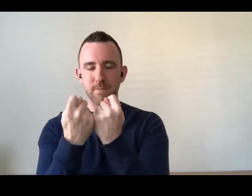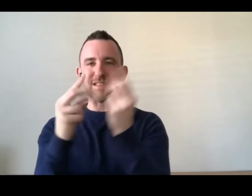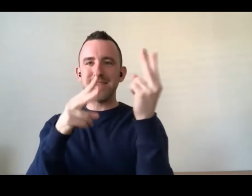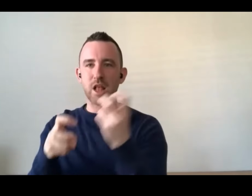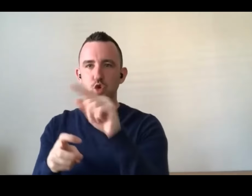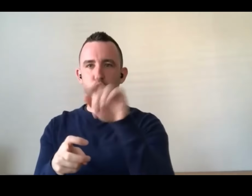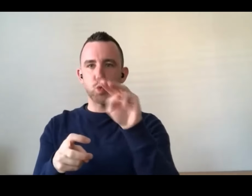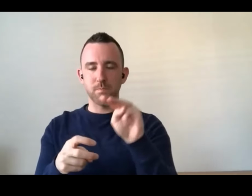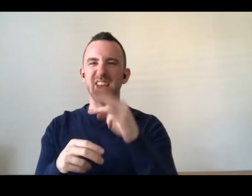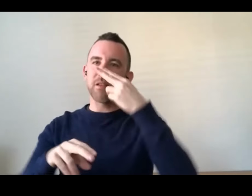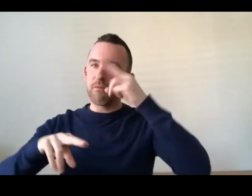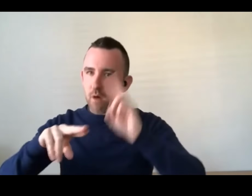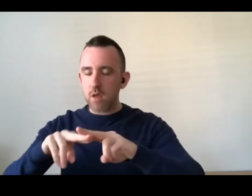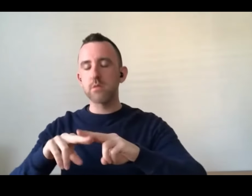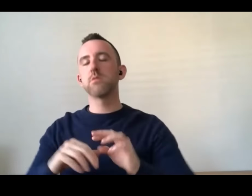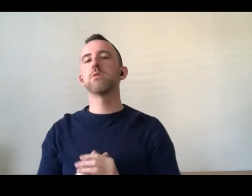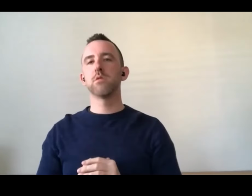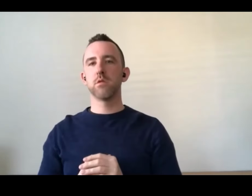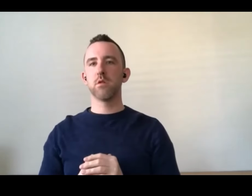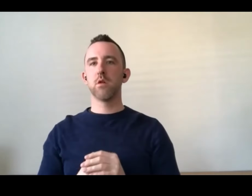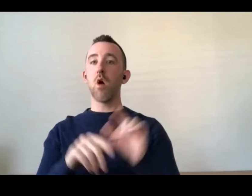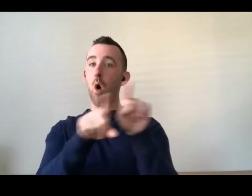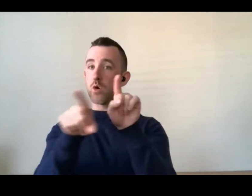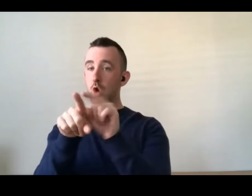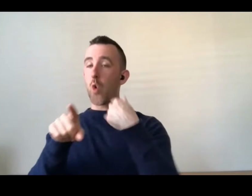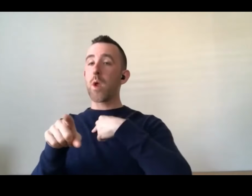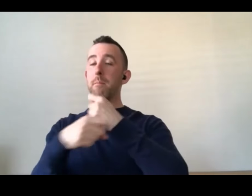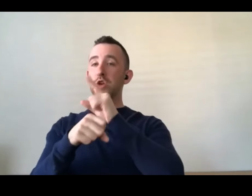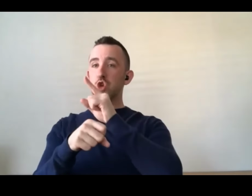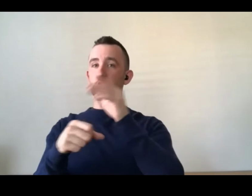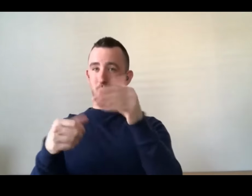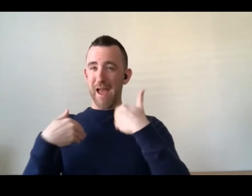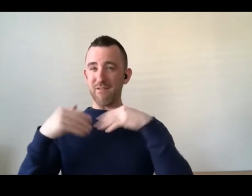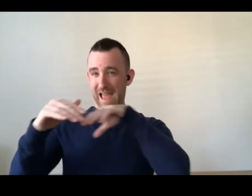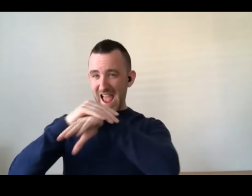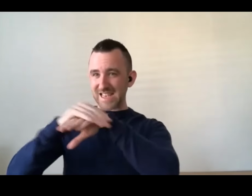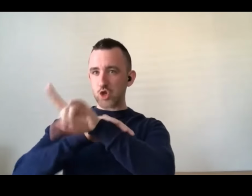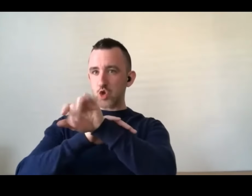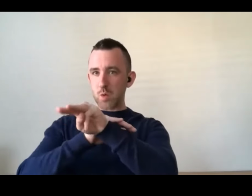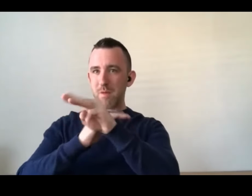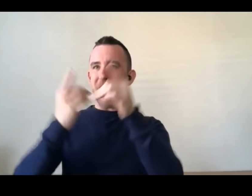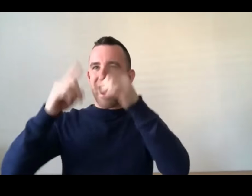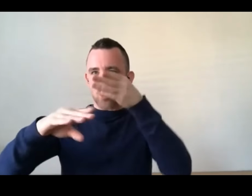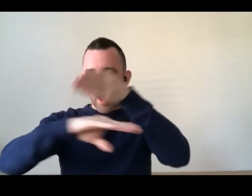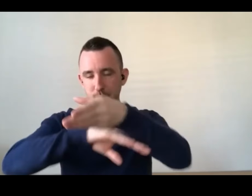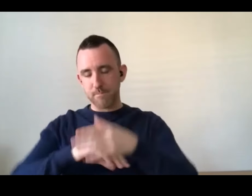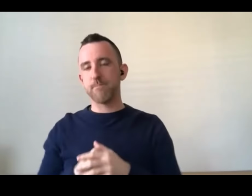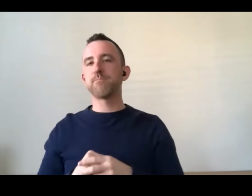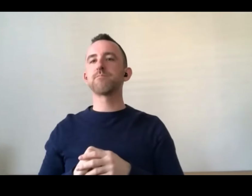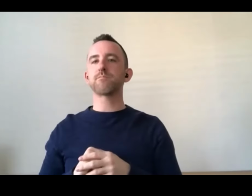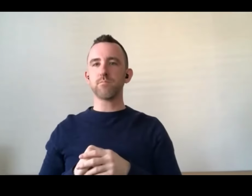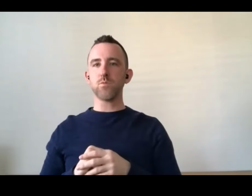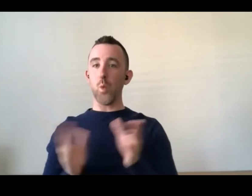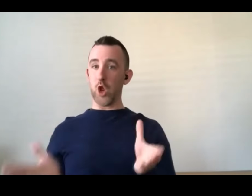fun way. We generally also make sure that you have access to the Zooms after they've happened. We encourage you to be there as